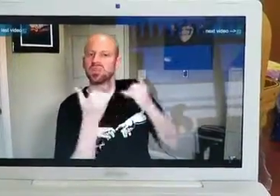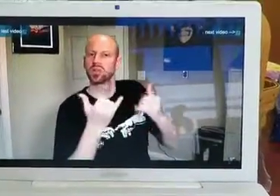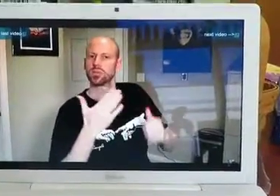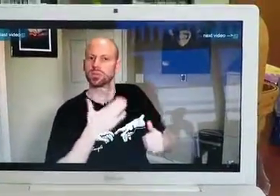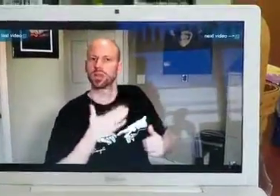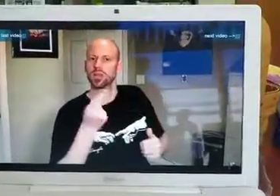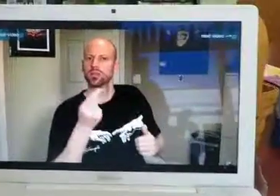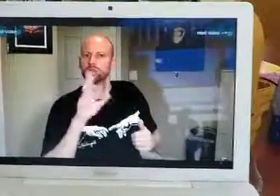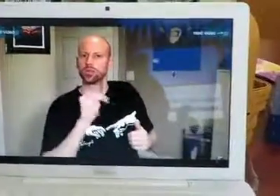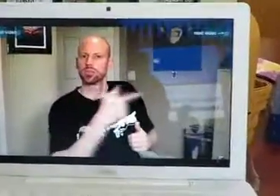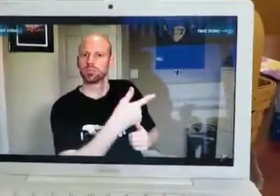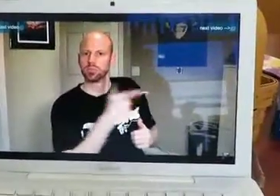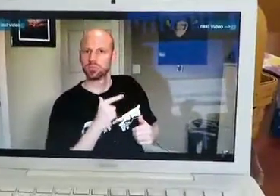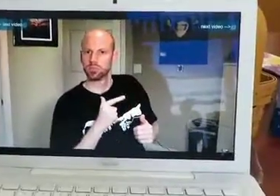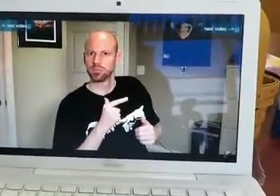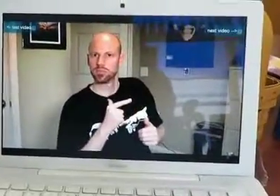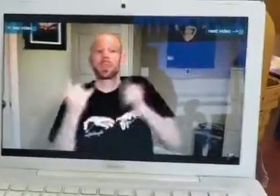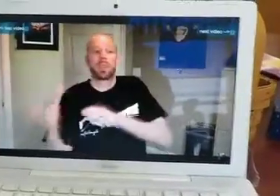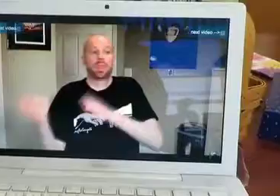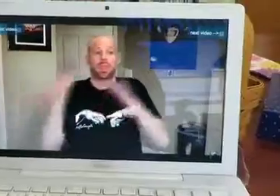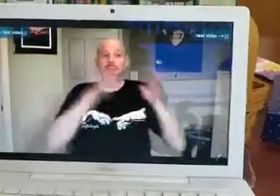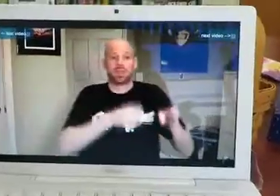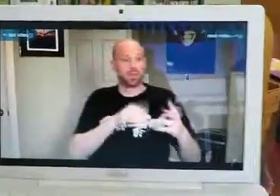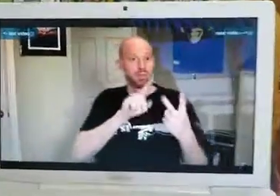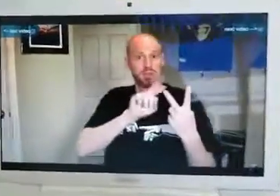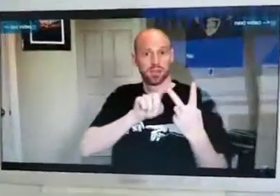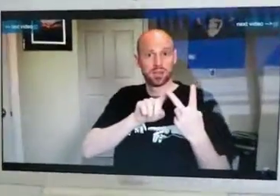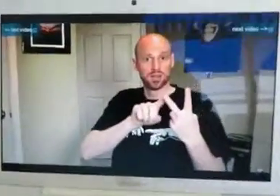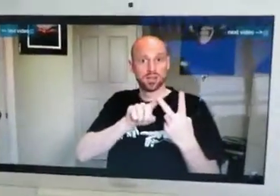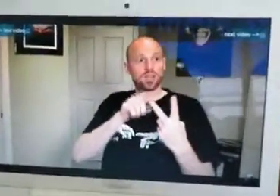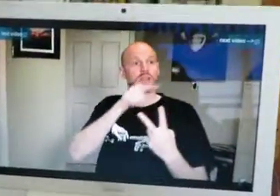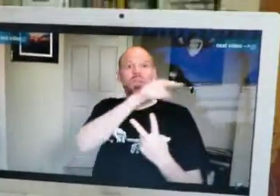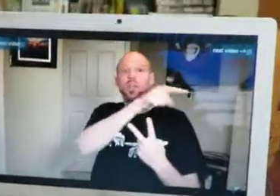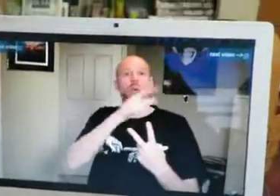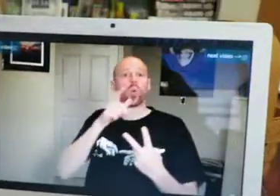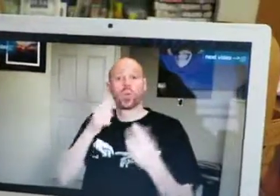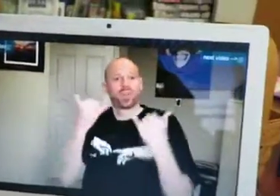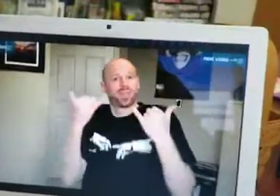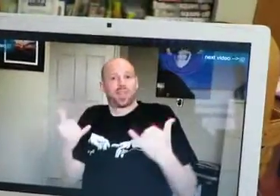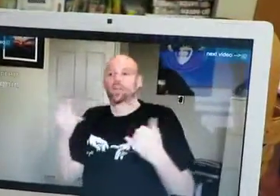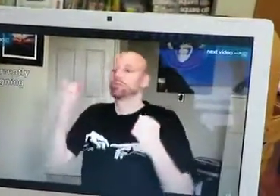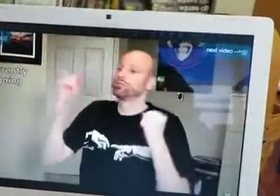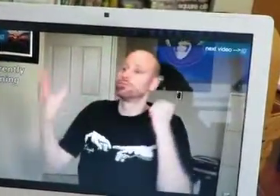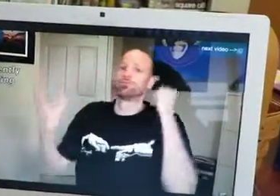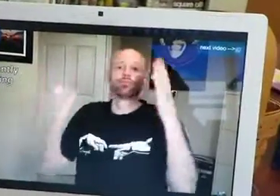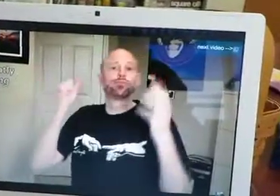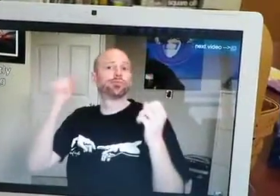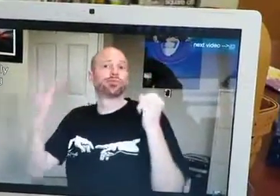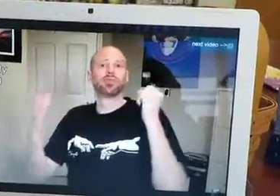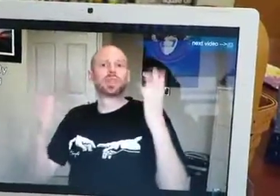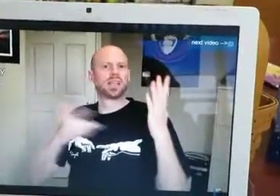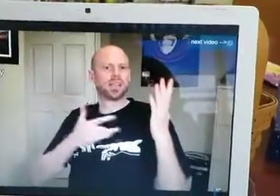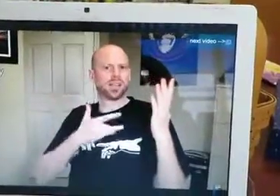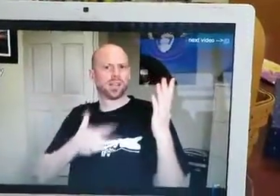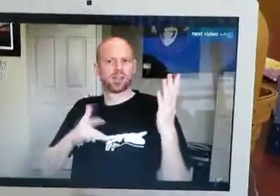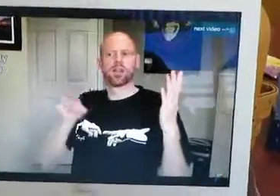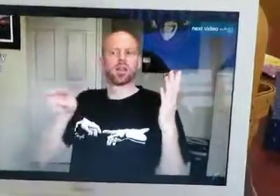that allows the signer to know that they're engaged with the conversation. And on the second, so now we're going to be focusing on the person